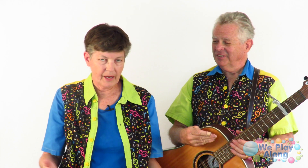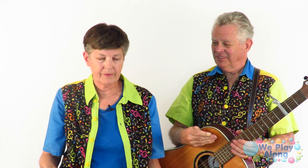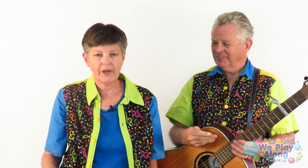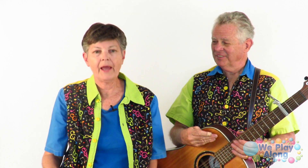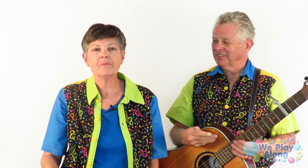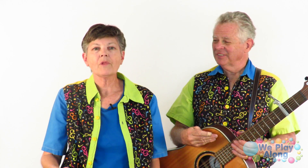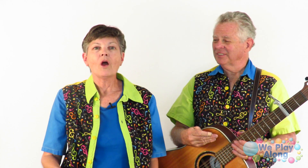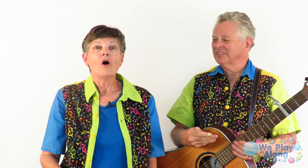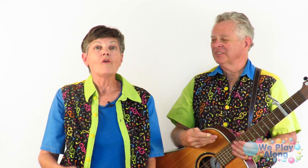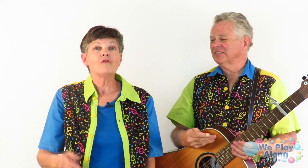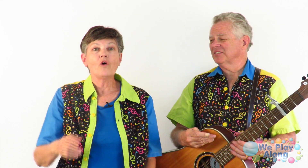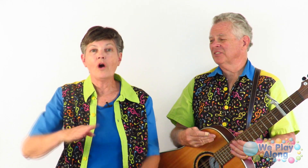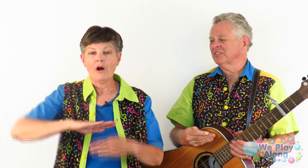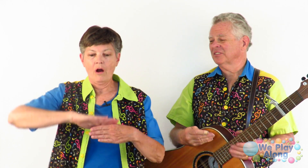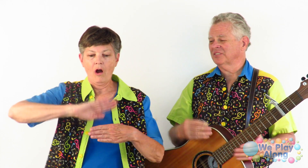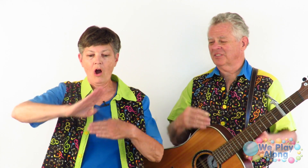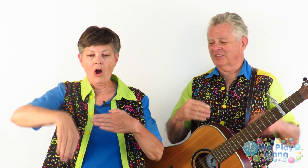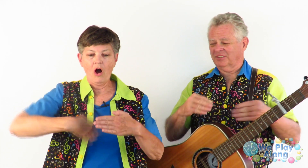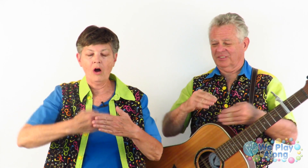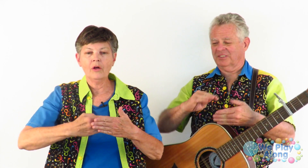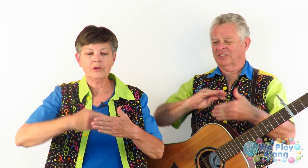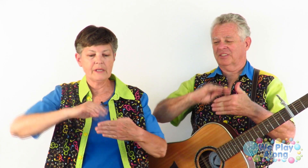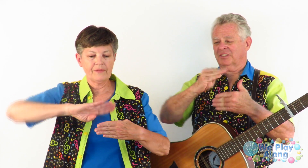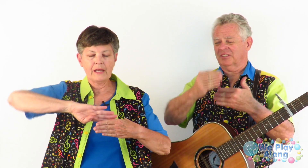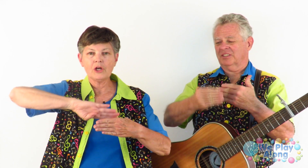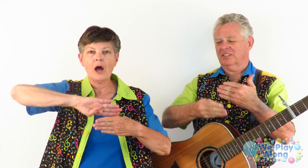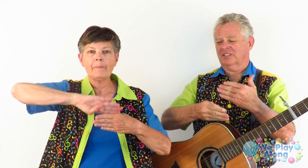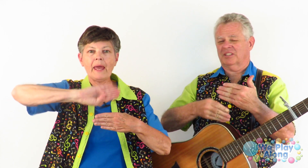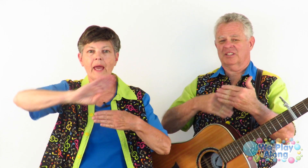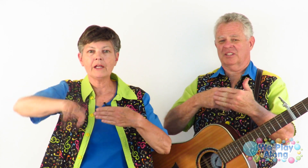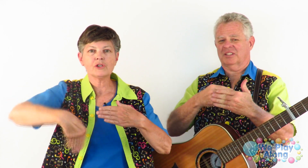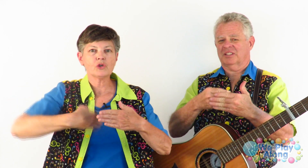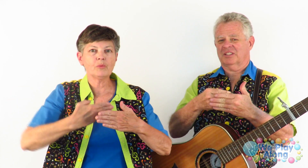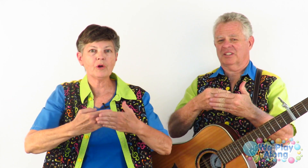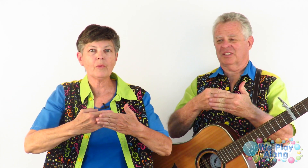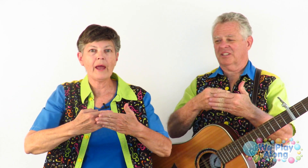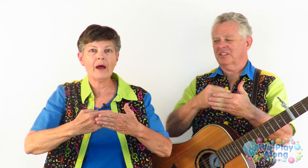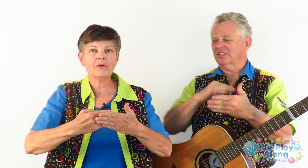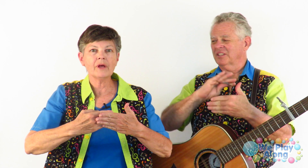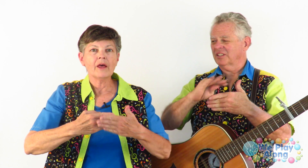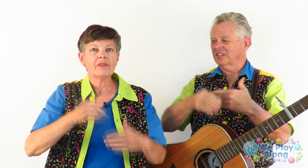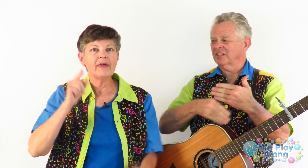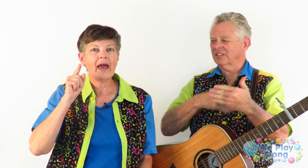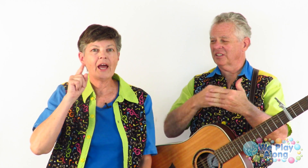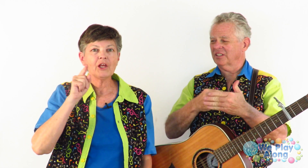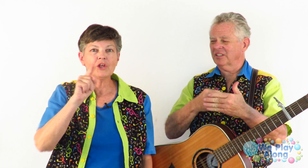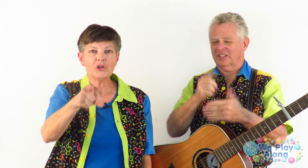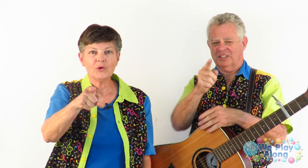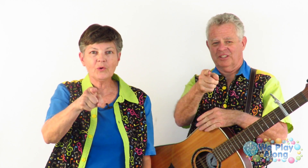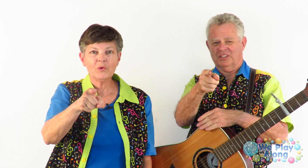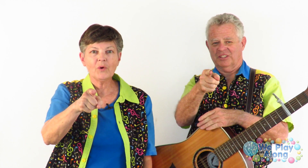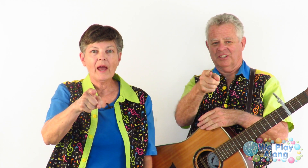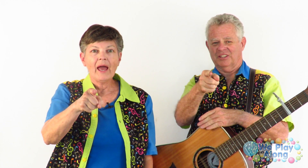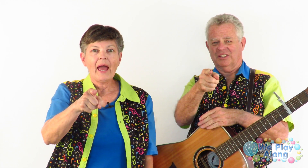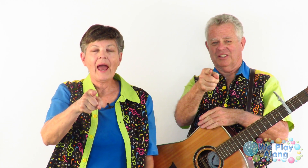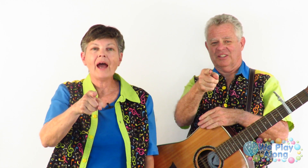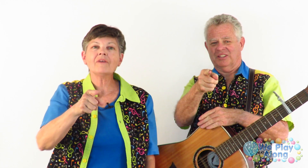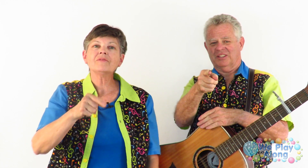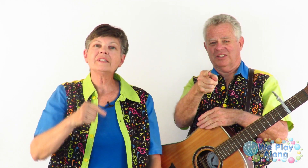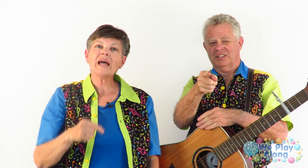sign, okay? For all, you take that top hand and scoop it around that you have